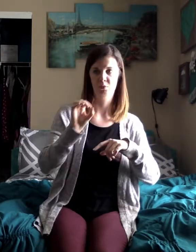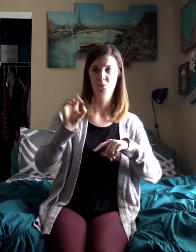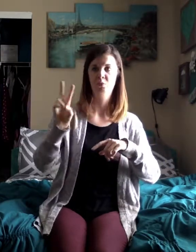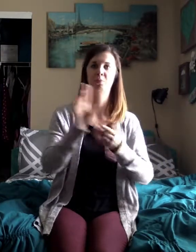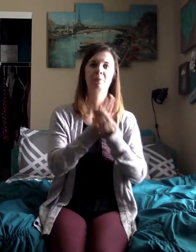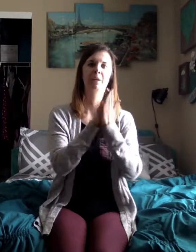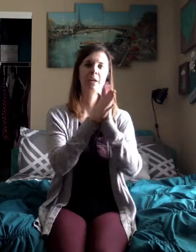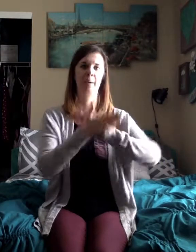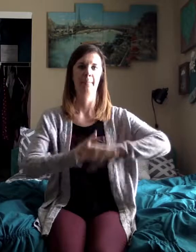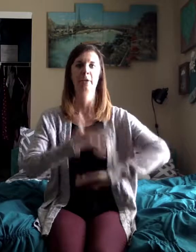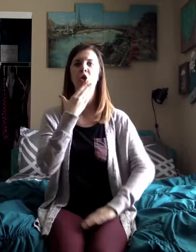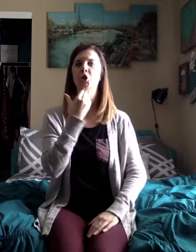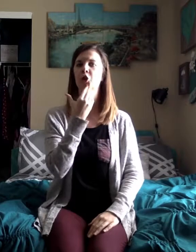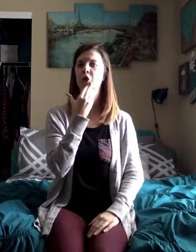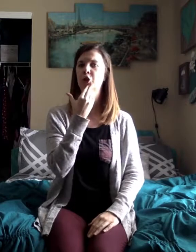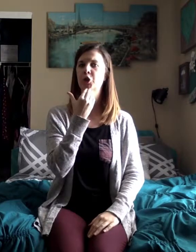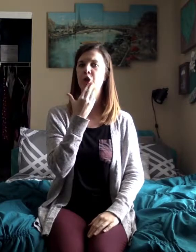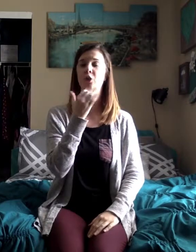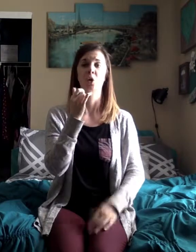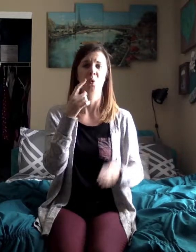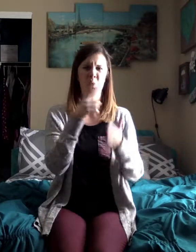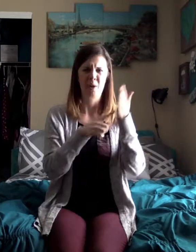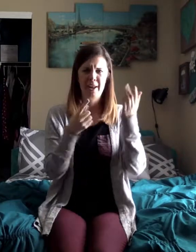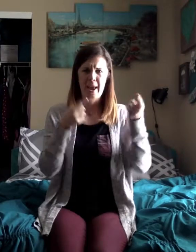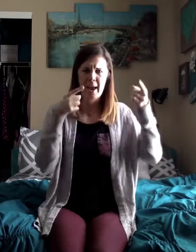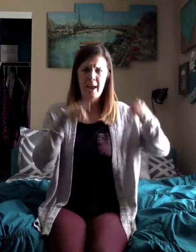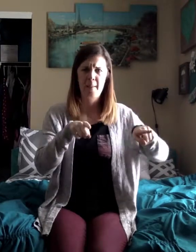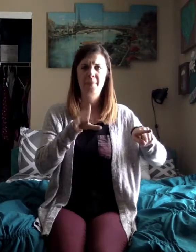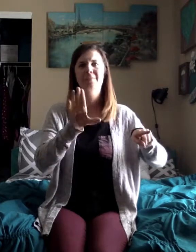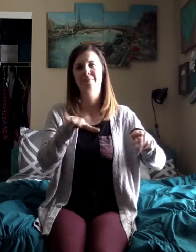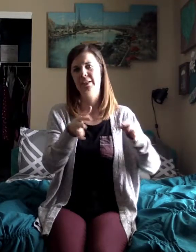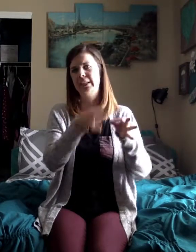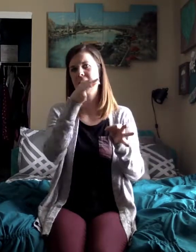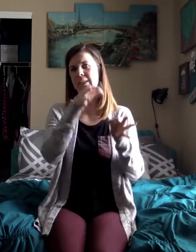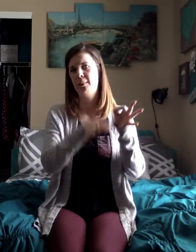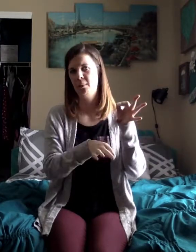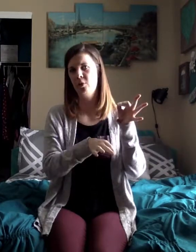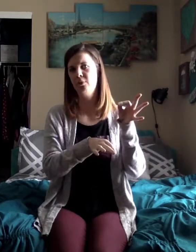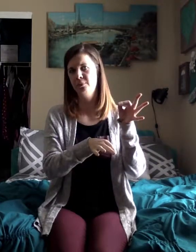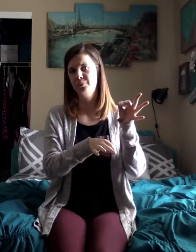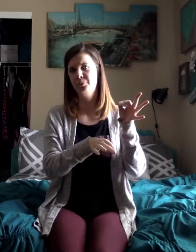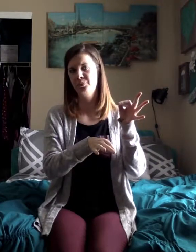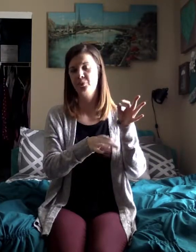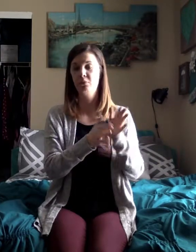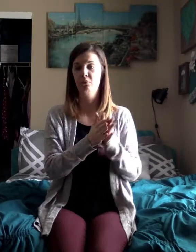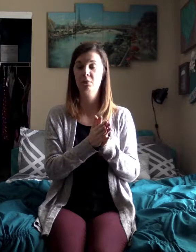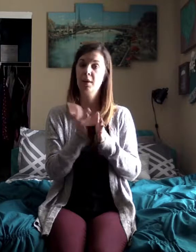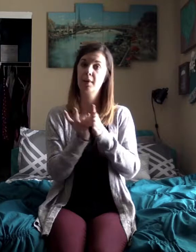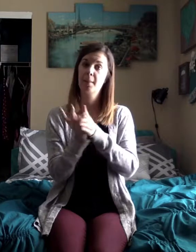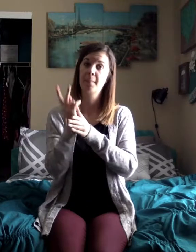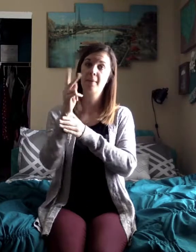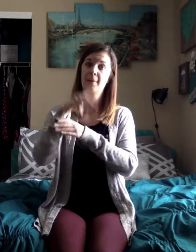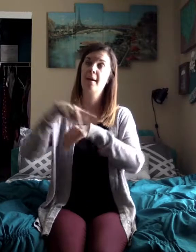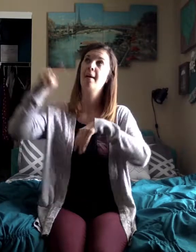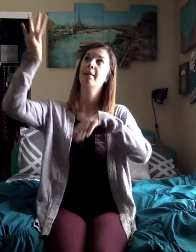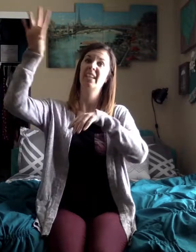So what happens in this chemical reaction? Well, it's pretty simple. The plant uses energy from the sun, again, to